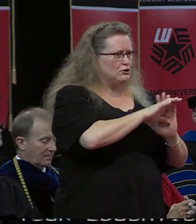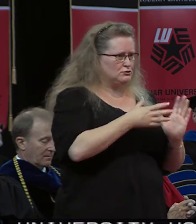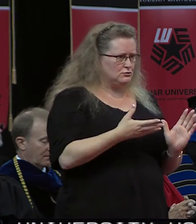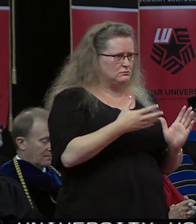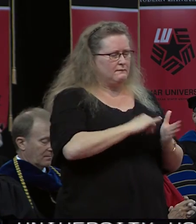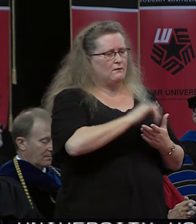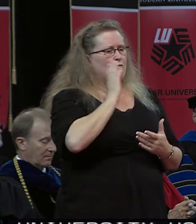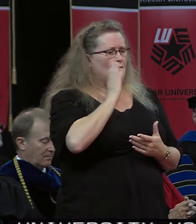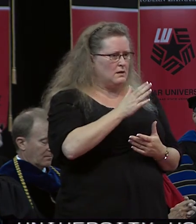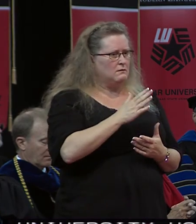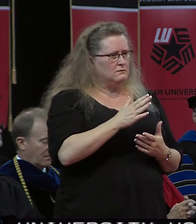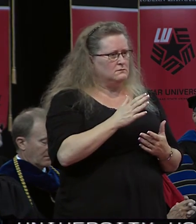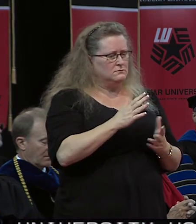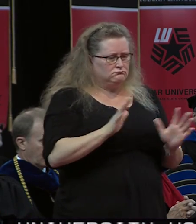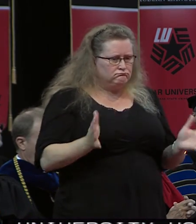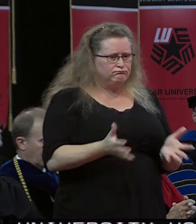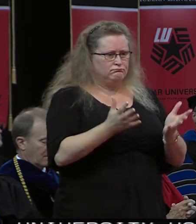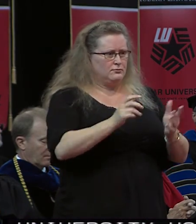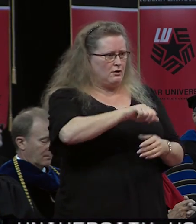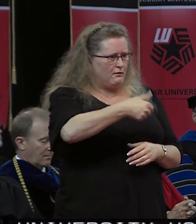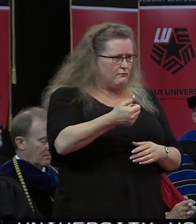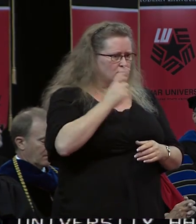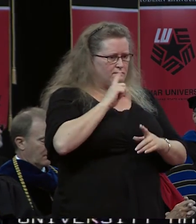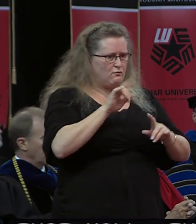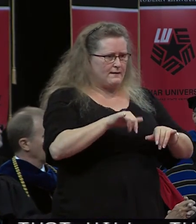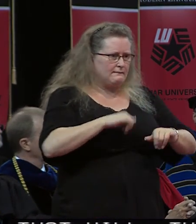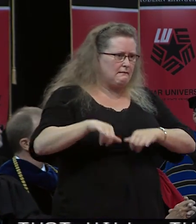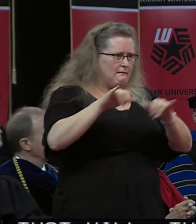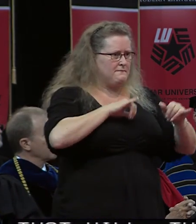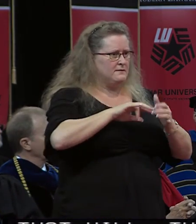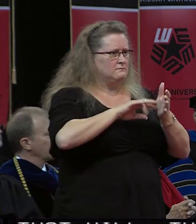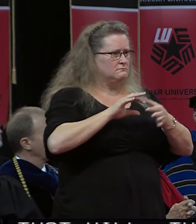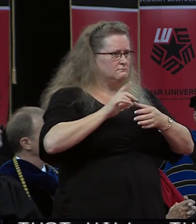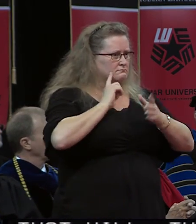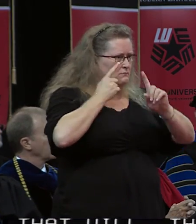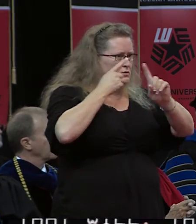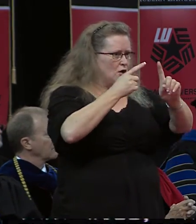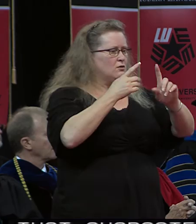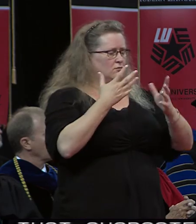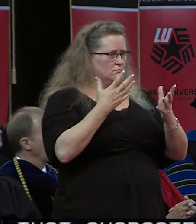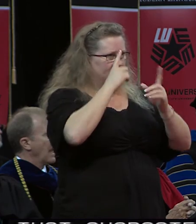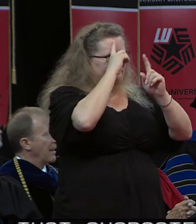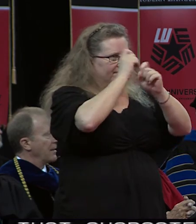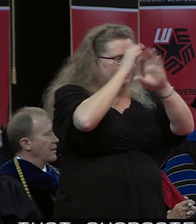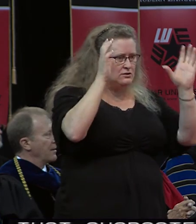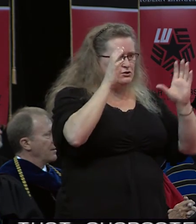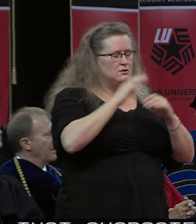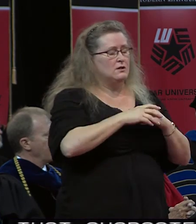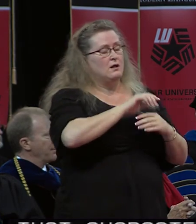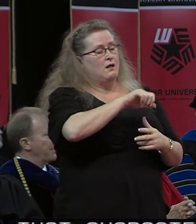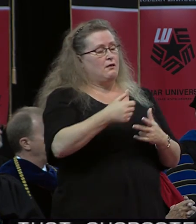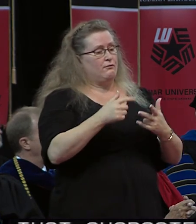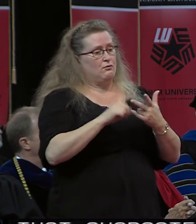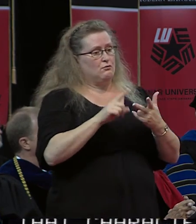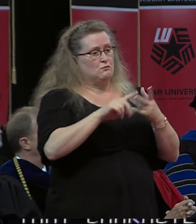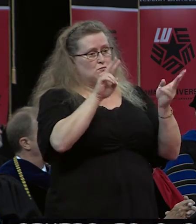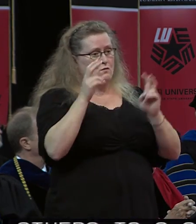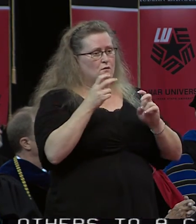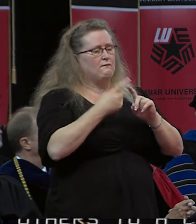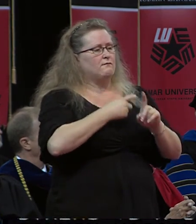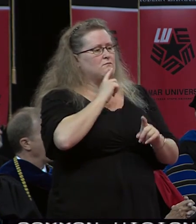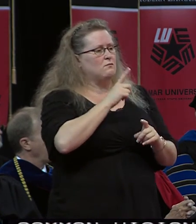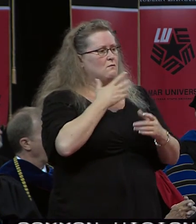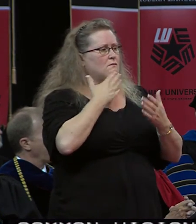rally others to a common purpose and a common vision. A third quote comes from a well-known speechwriter, William